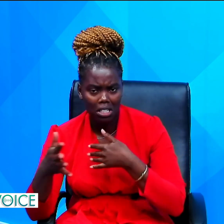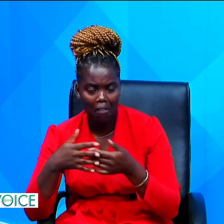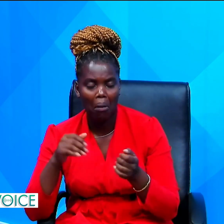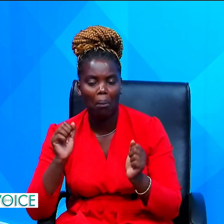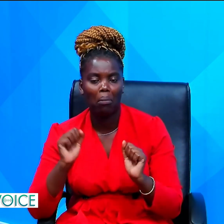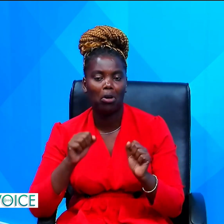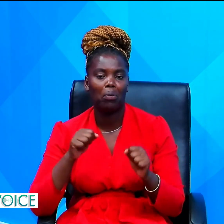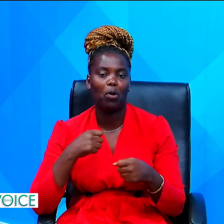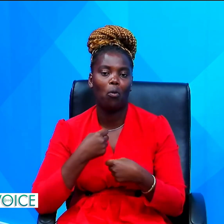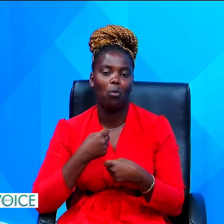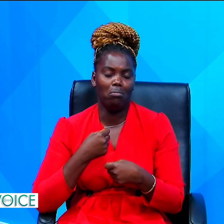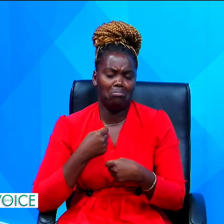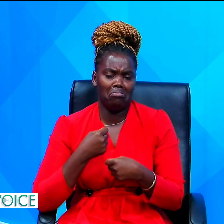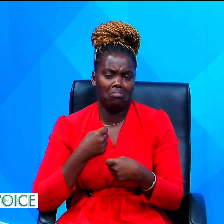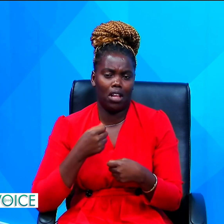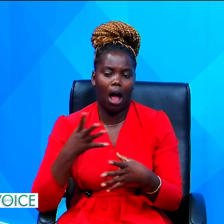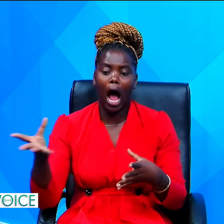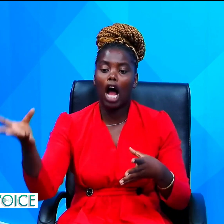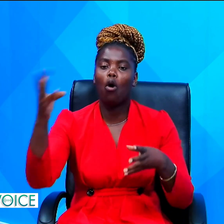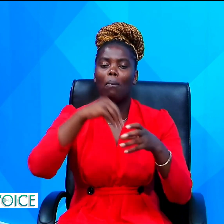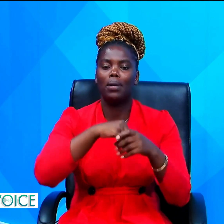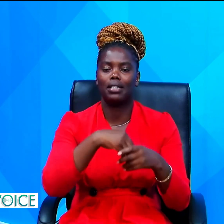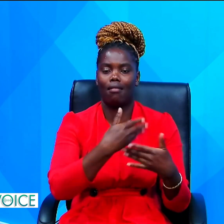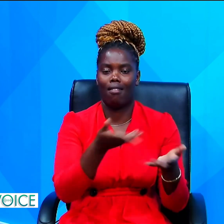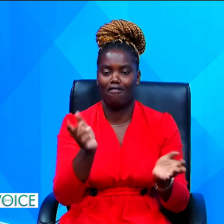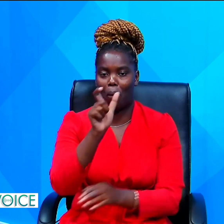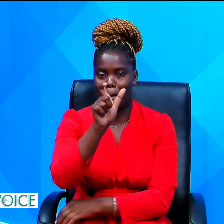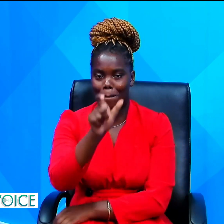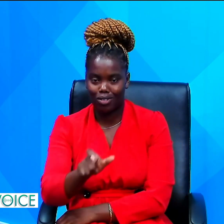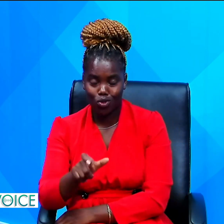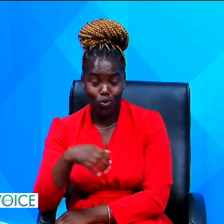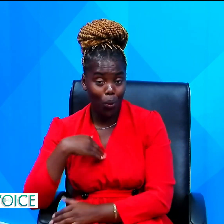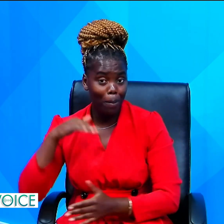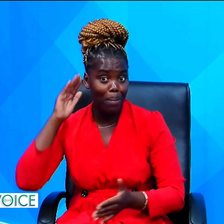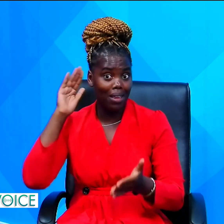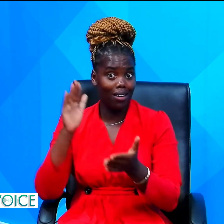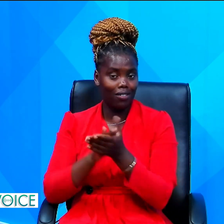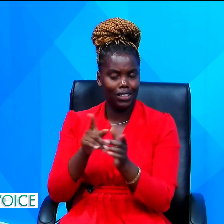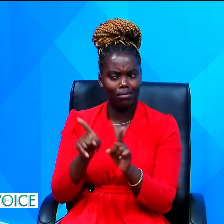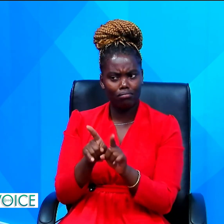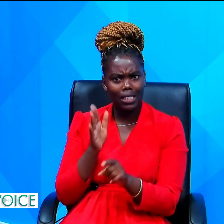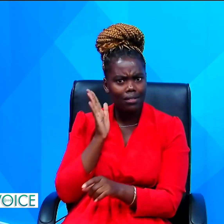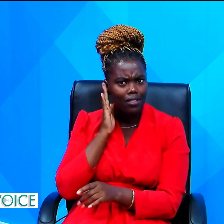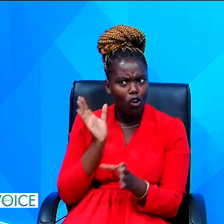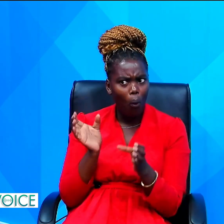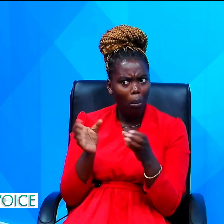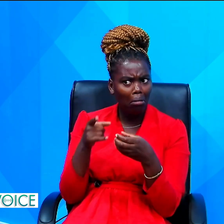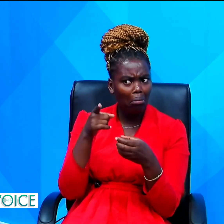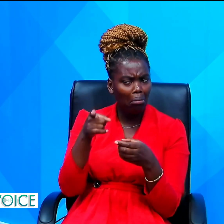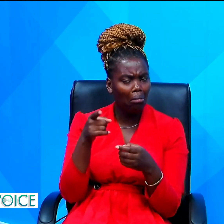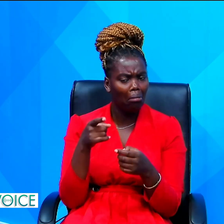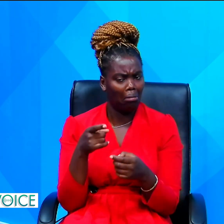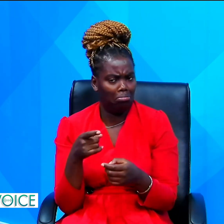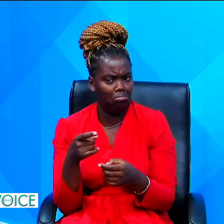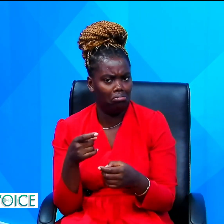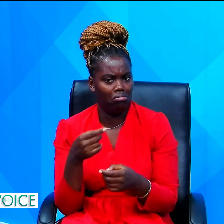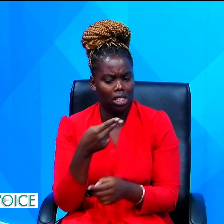there is a lot of people that are not aware. So we are here to create basic information. If you hear about it, if you